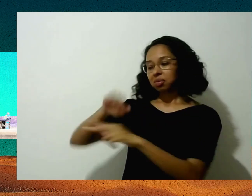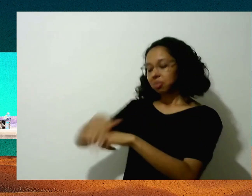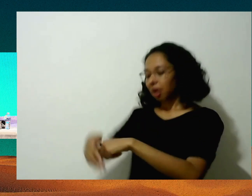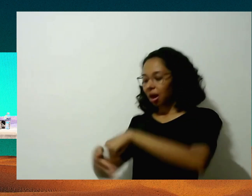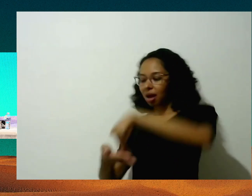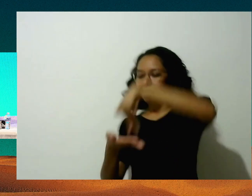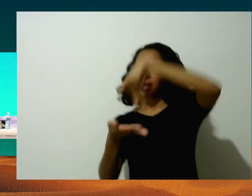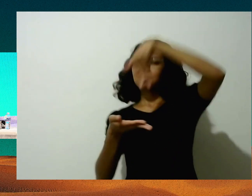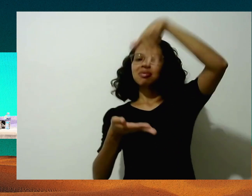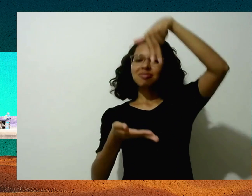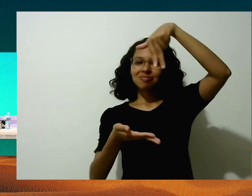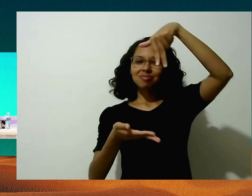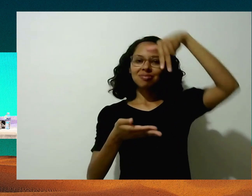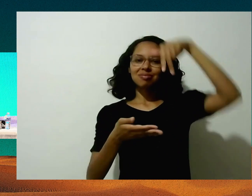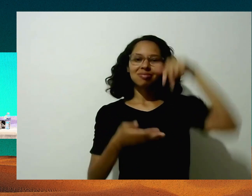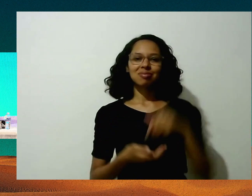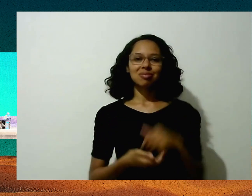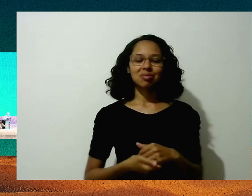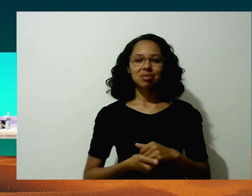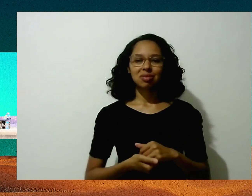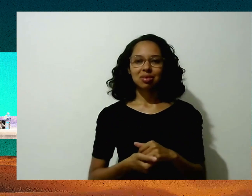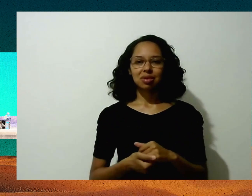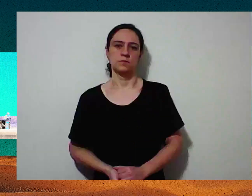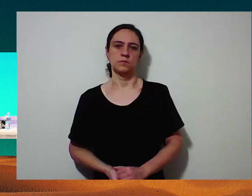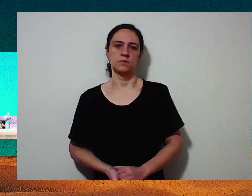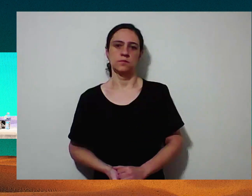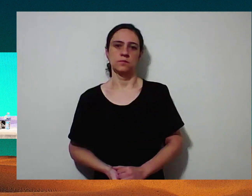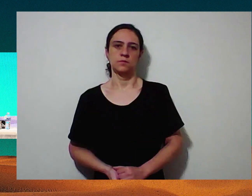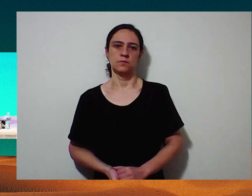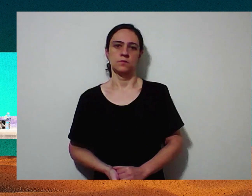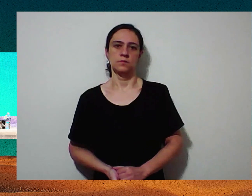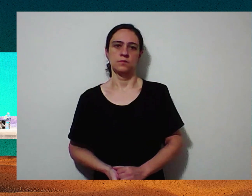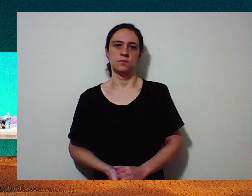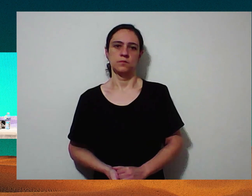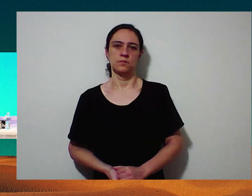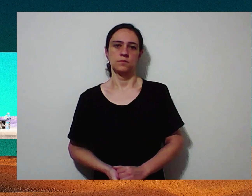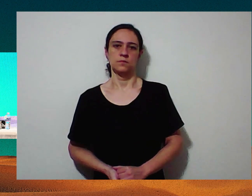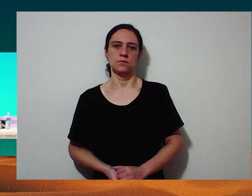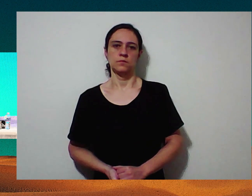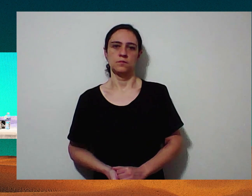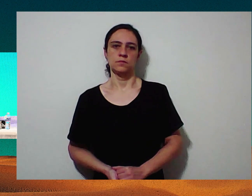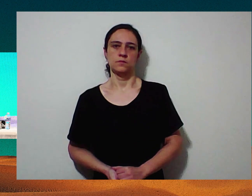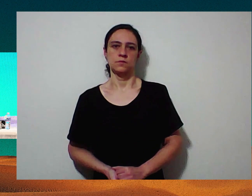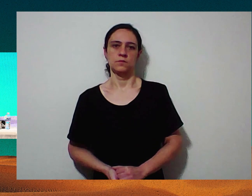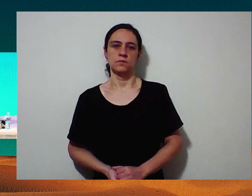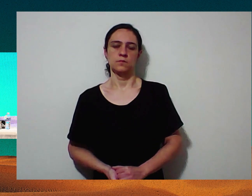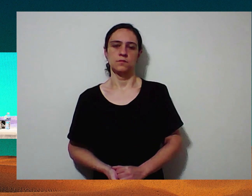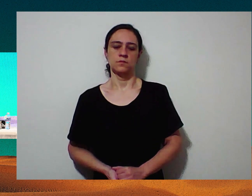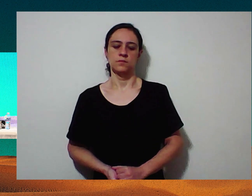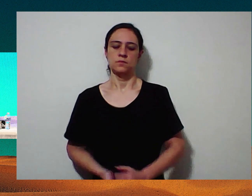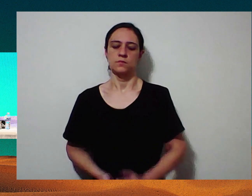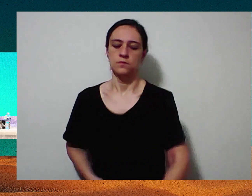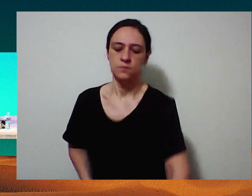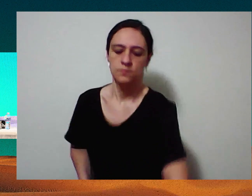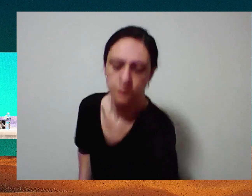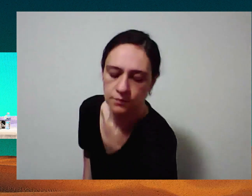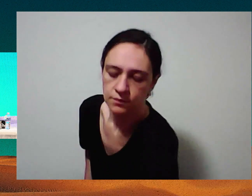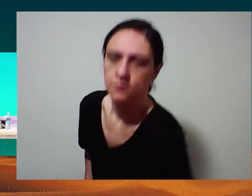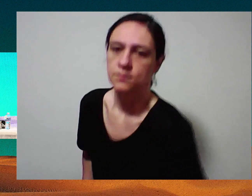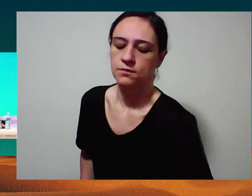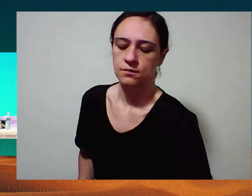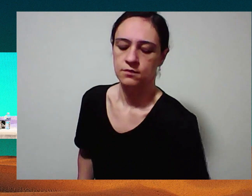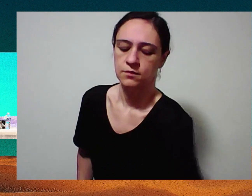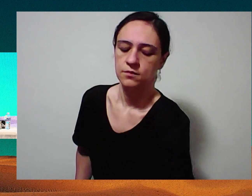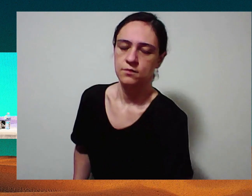has appointed a day on which he will judge the world in righteousness by the man whom he has ordained. He has